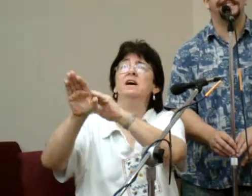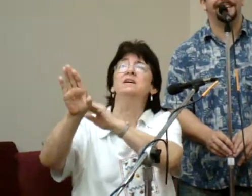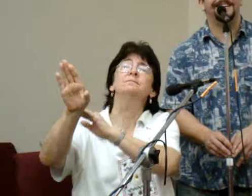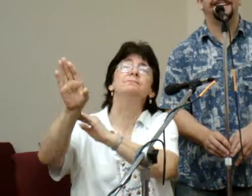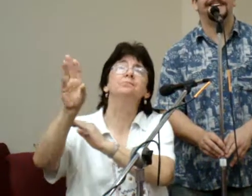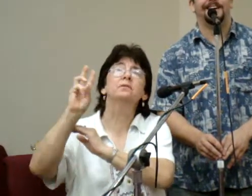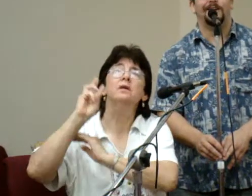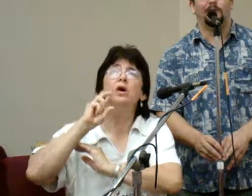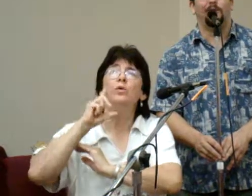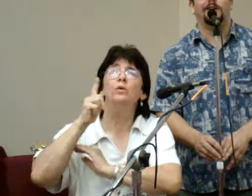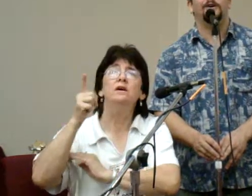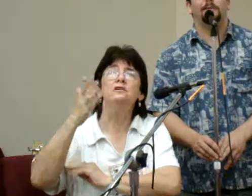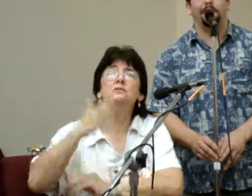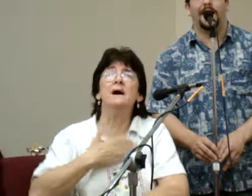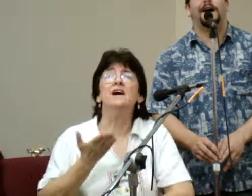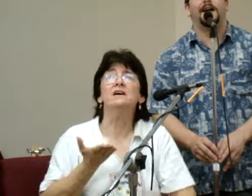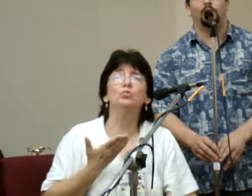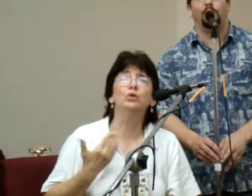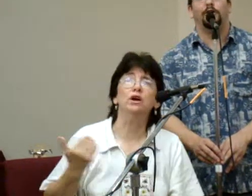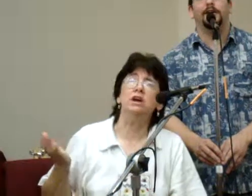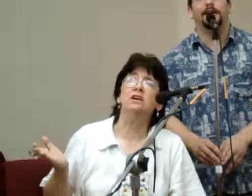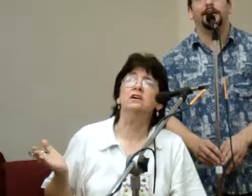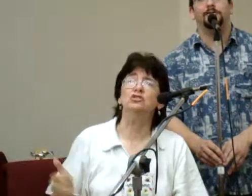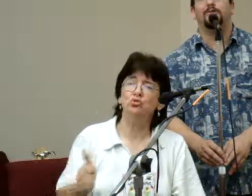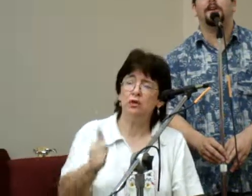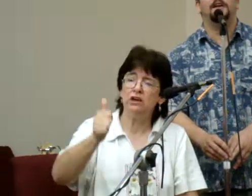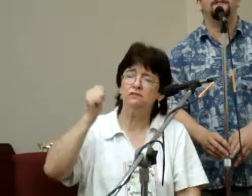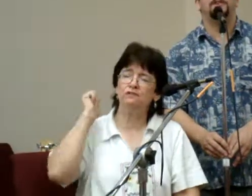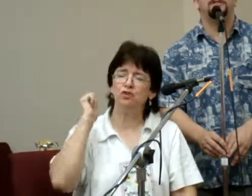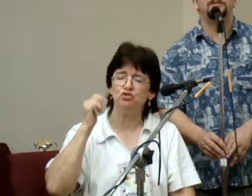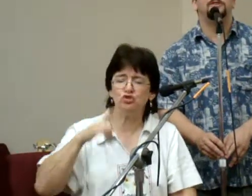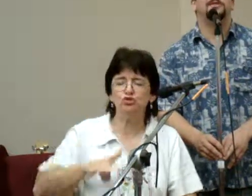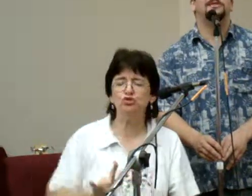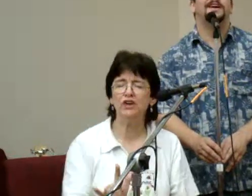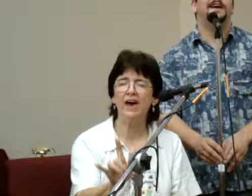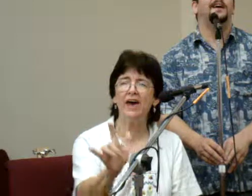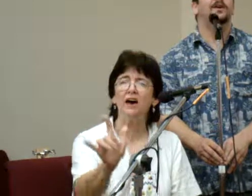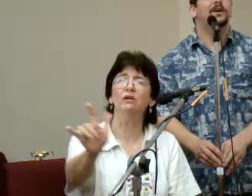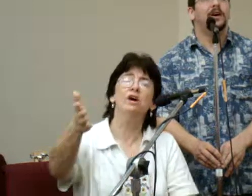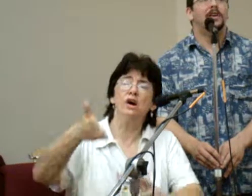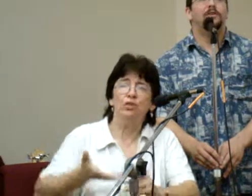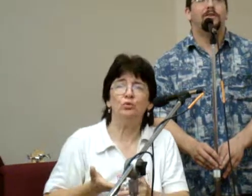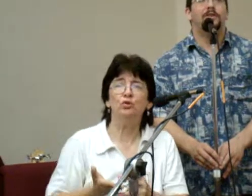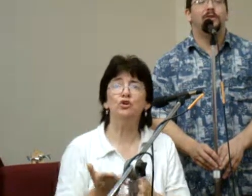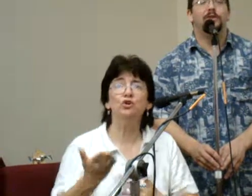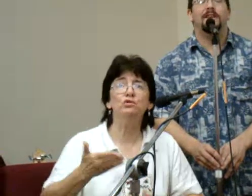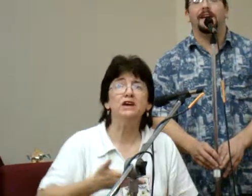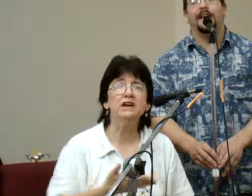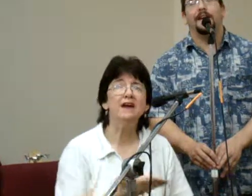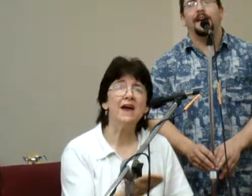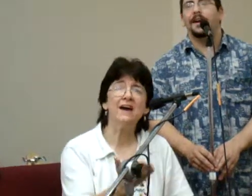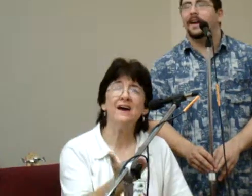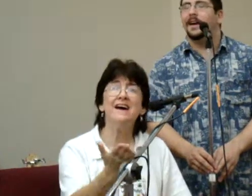heaven? Will my wings refuse to sail through